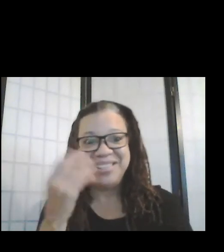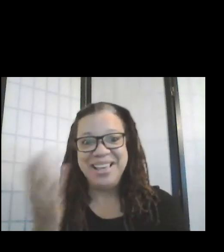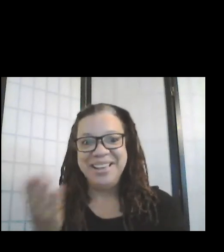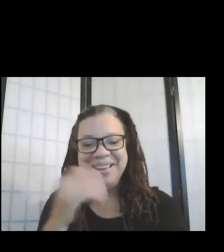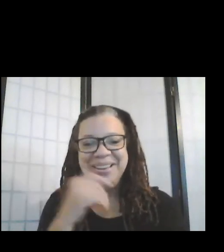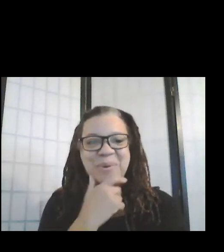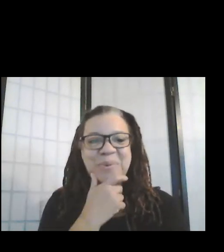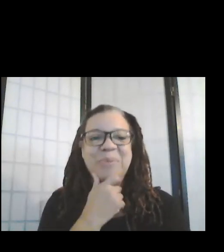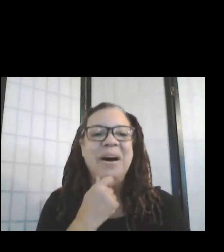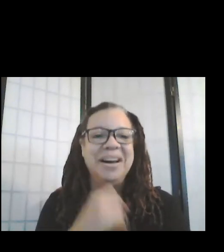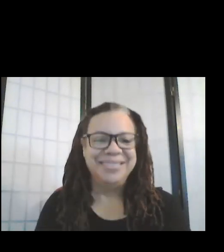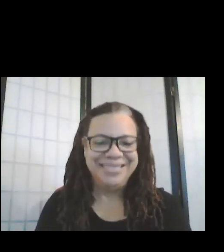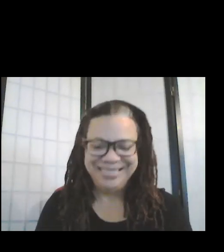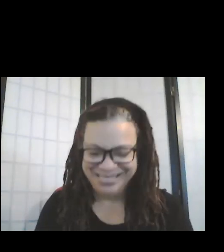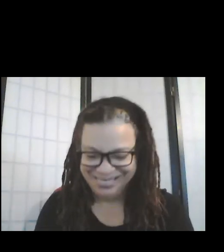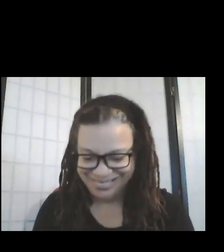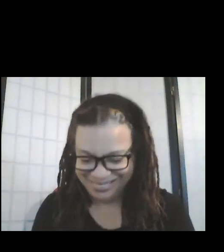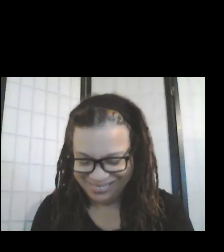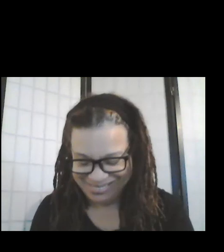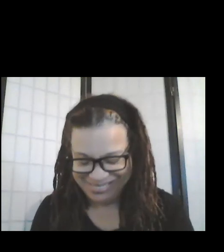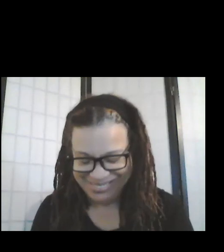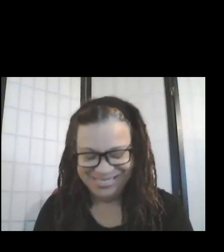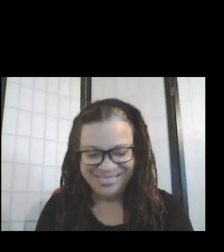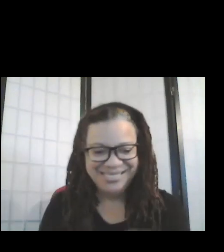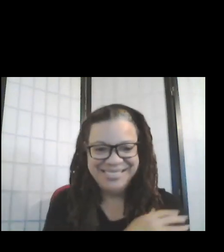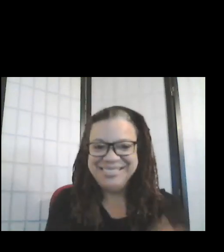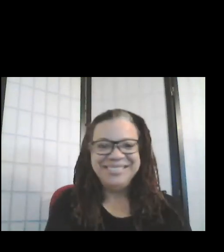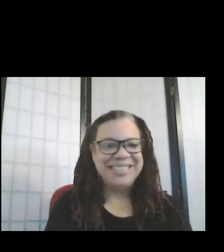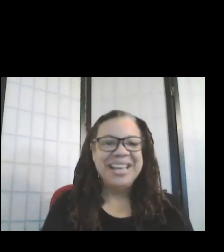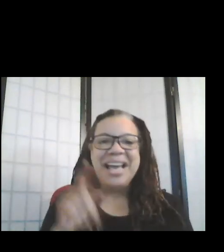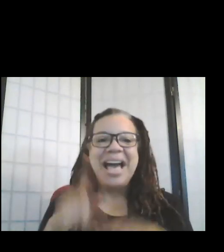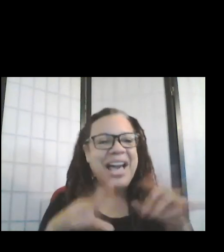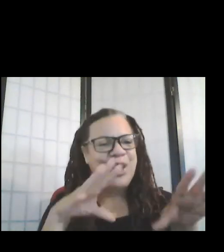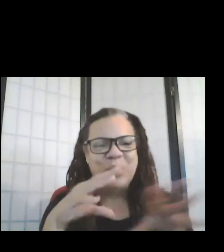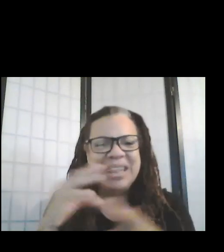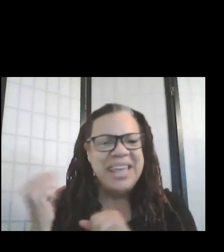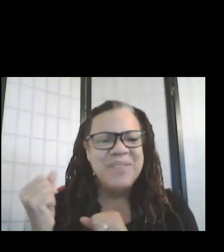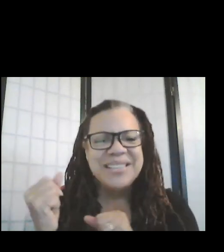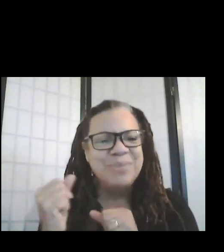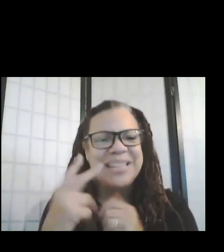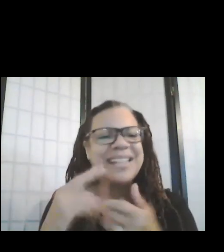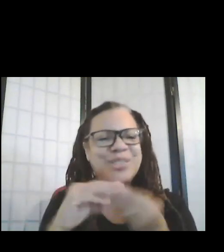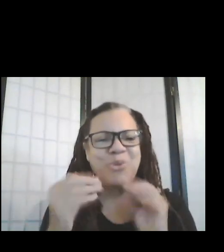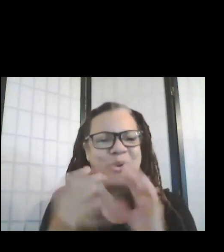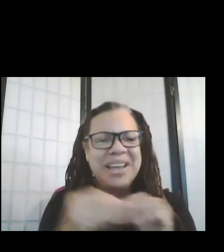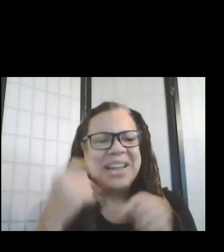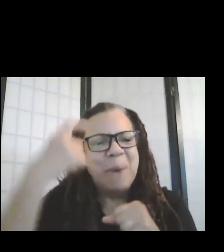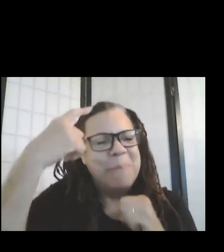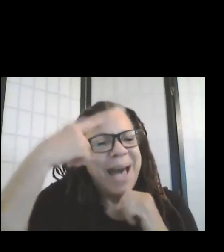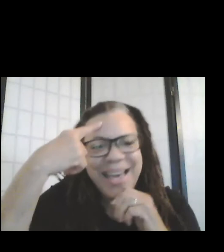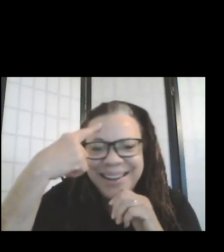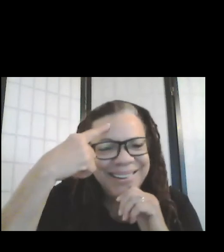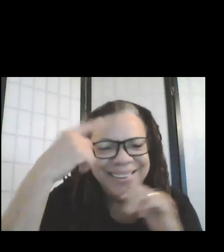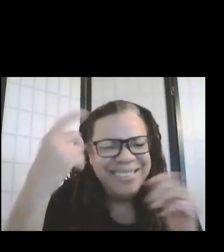So anyway, Oh my gosh. How to leave us. I can't believe you're leaving us with that story. sorry.